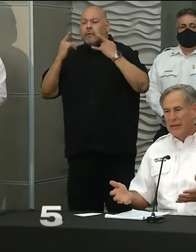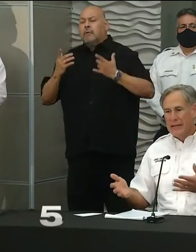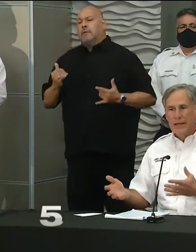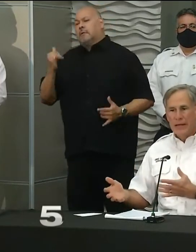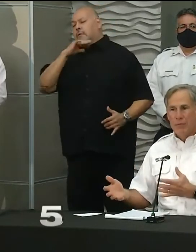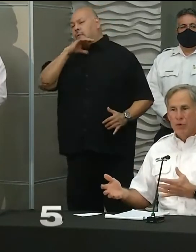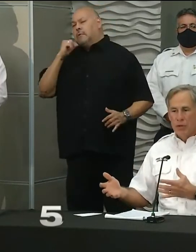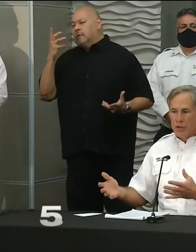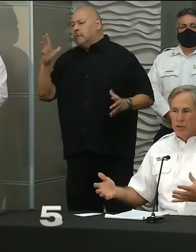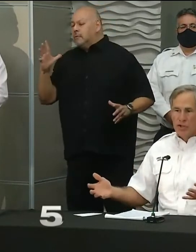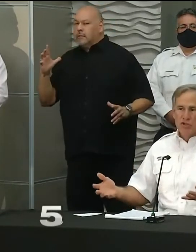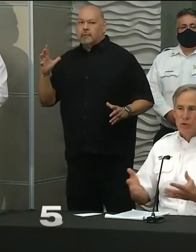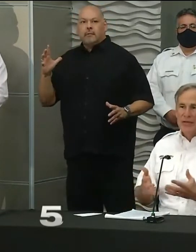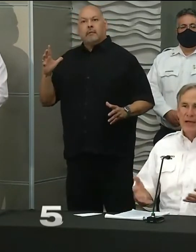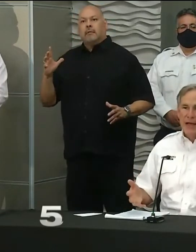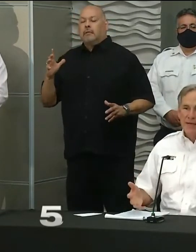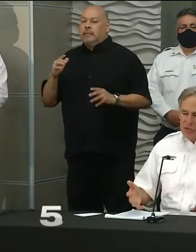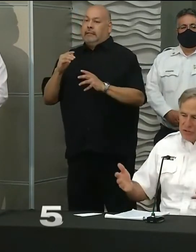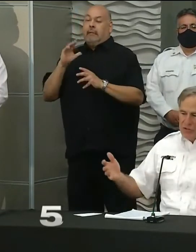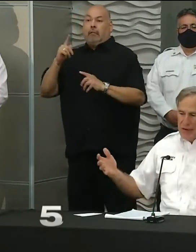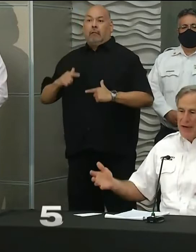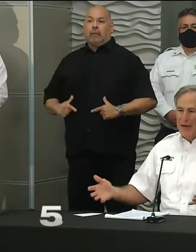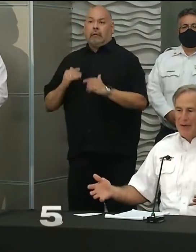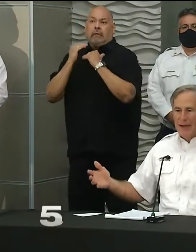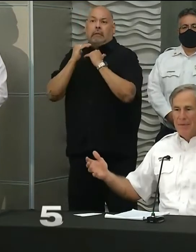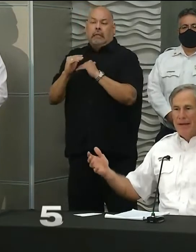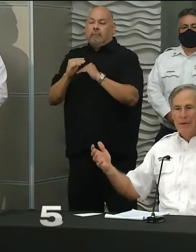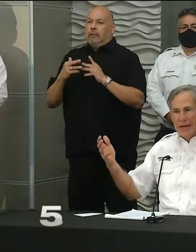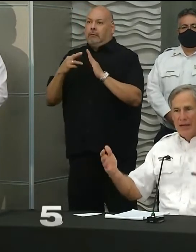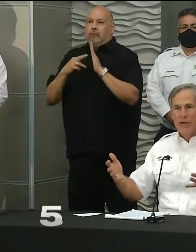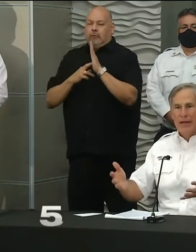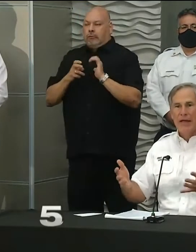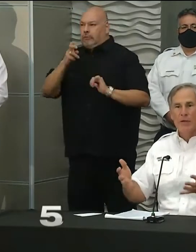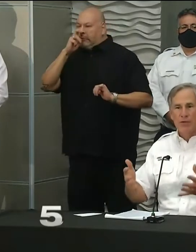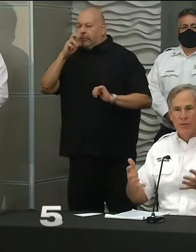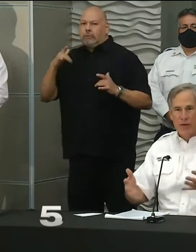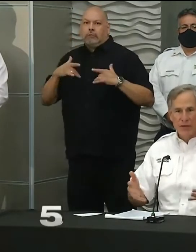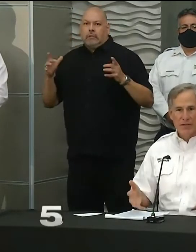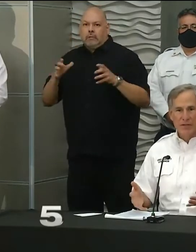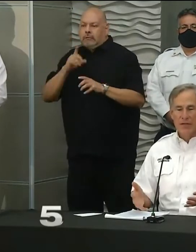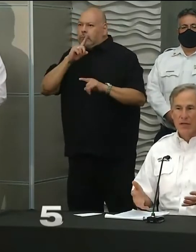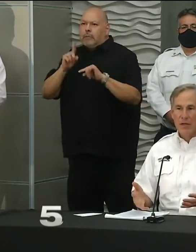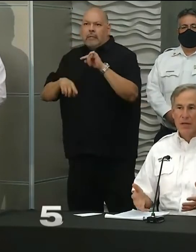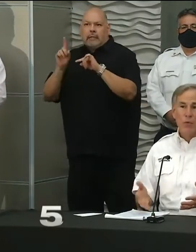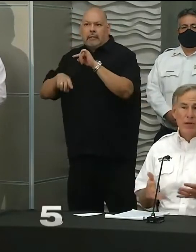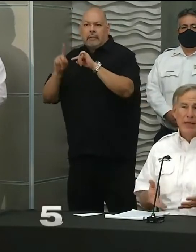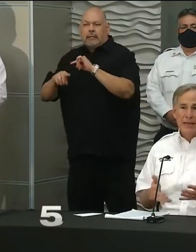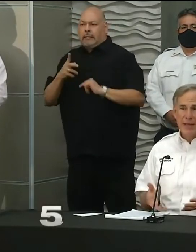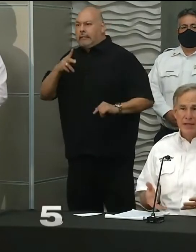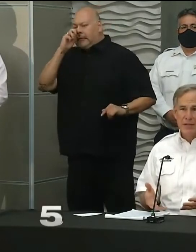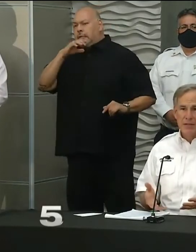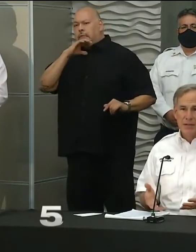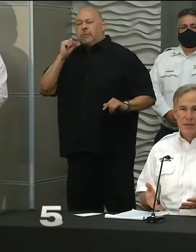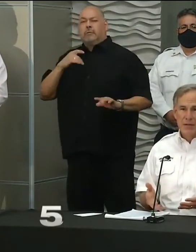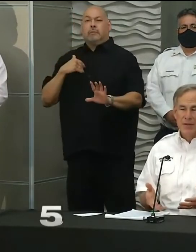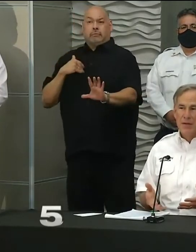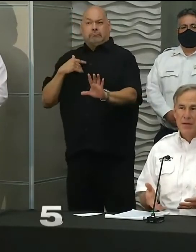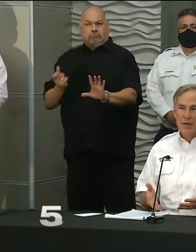of leading more constricted lives. They're tired of not being able to gather together with friends. And we get